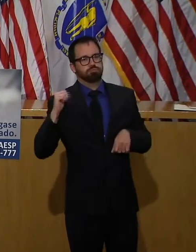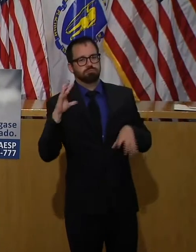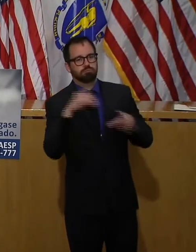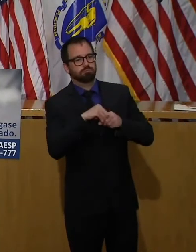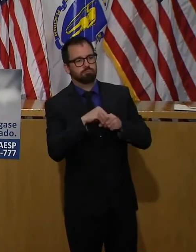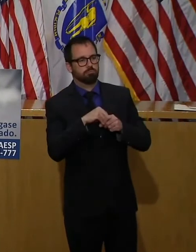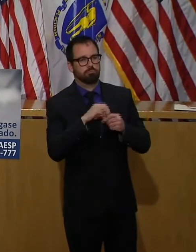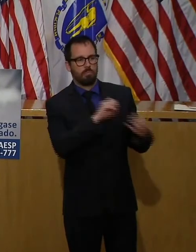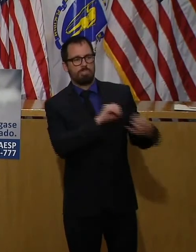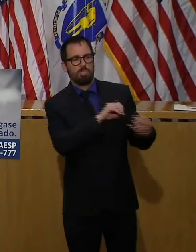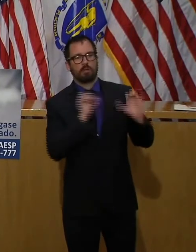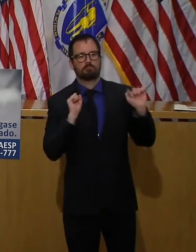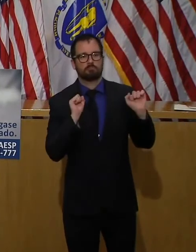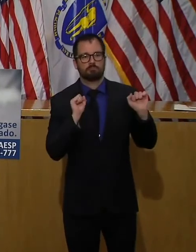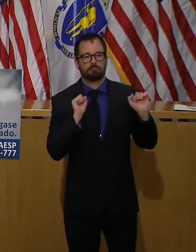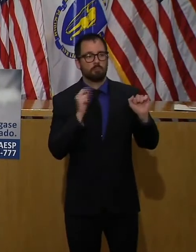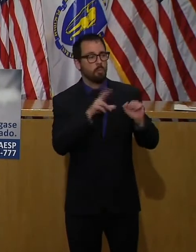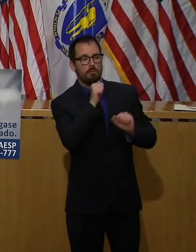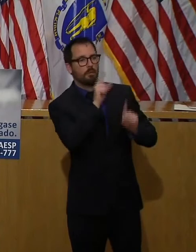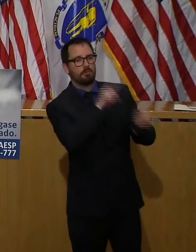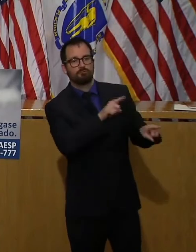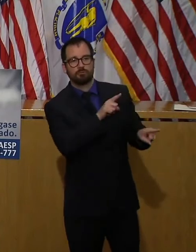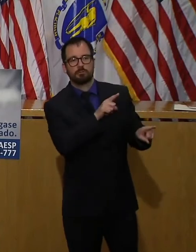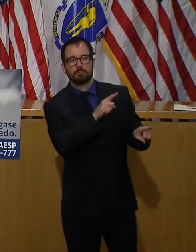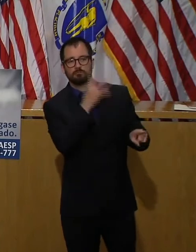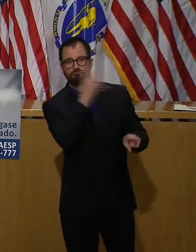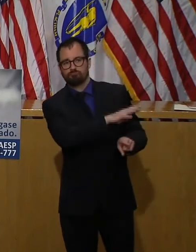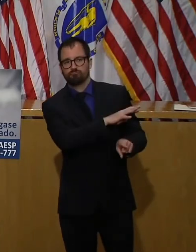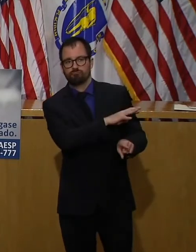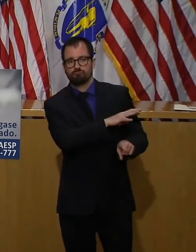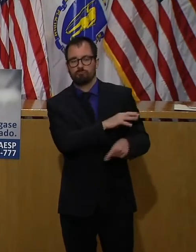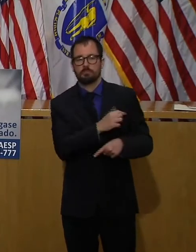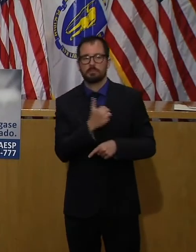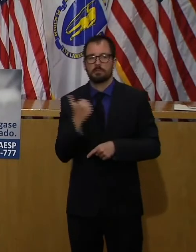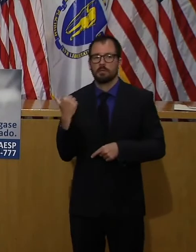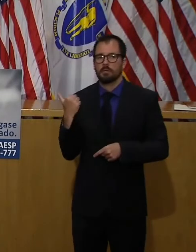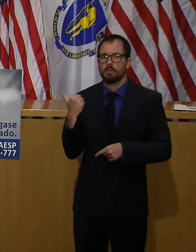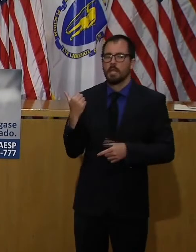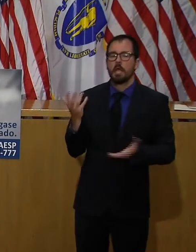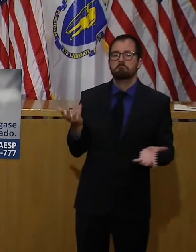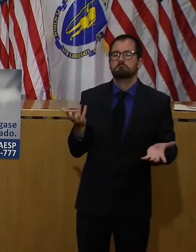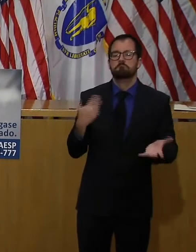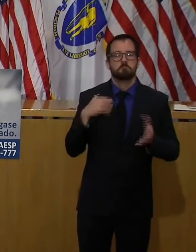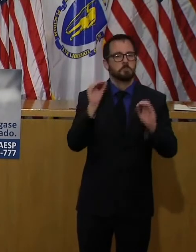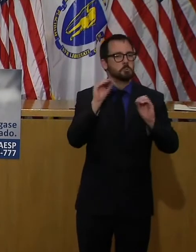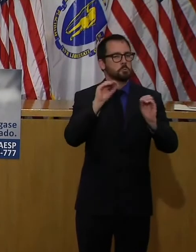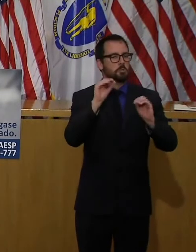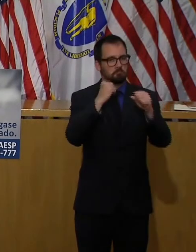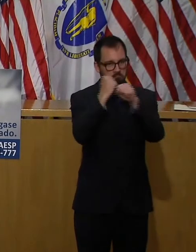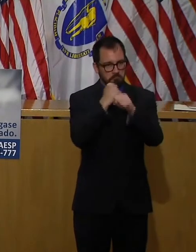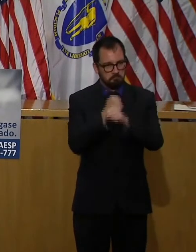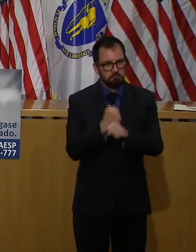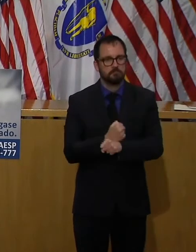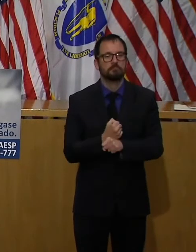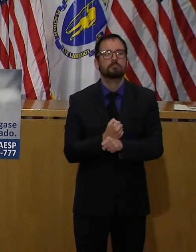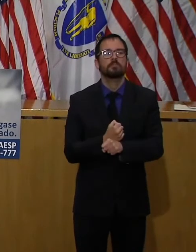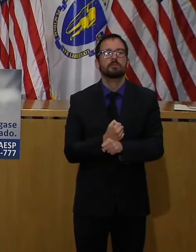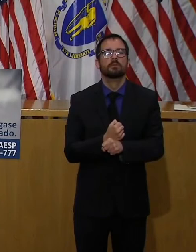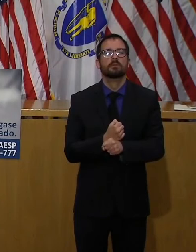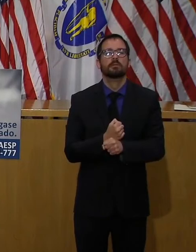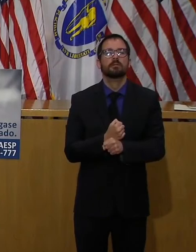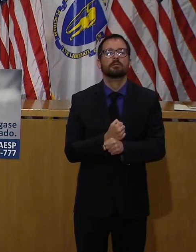low attrition rate, which is nice. It speaks to the fact that people really want to help out.